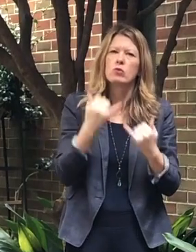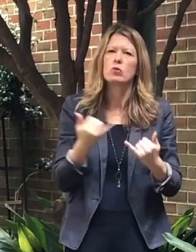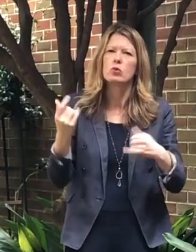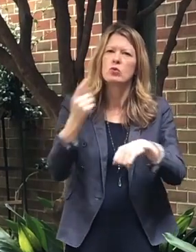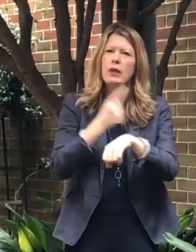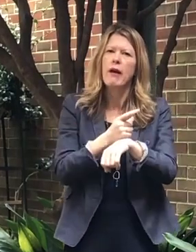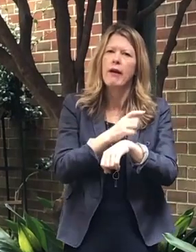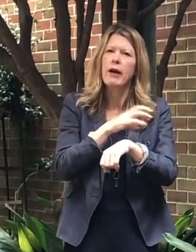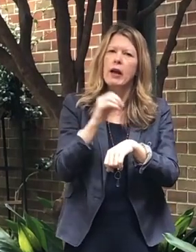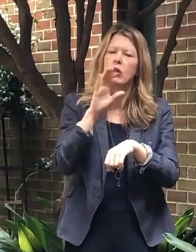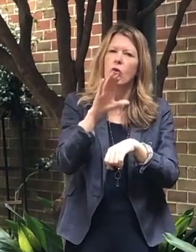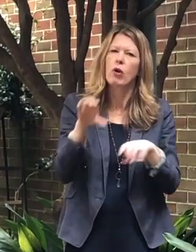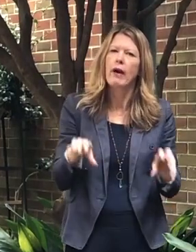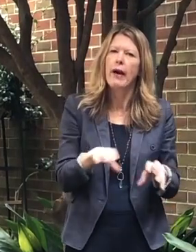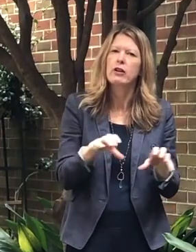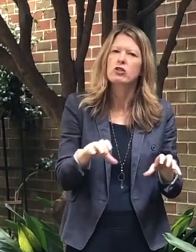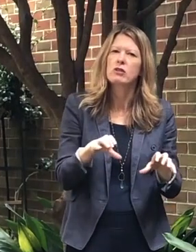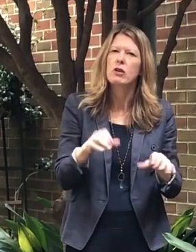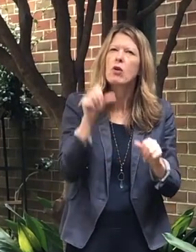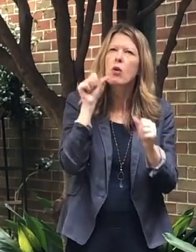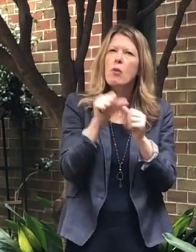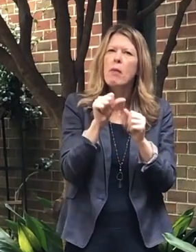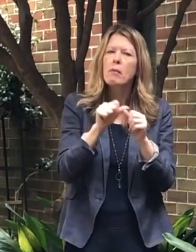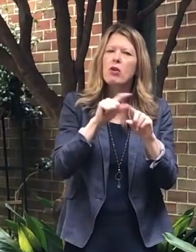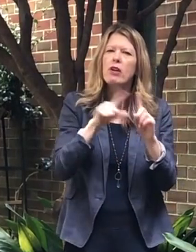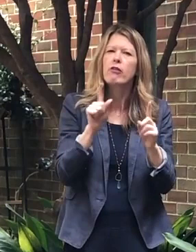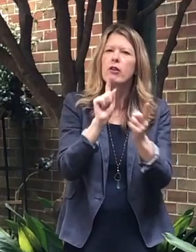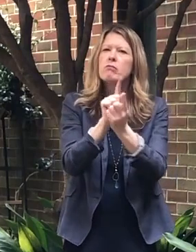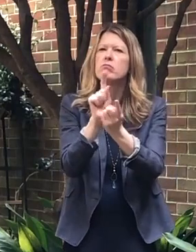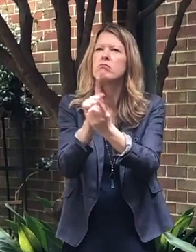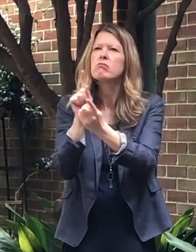the encounters you had with other people.